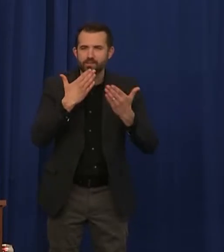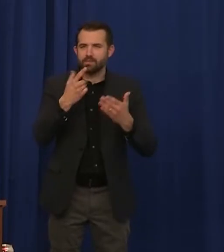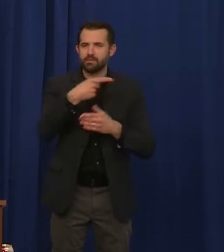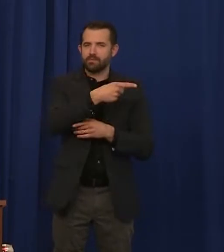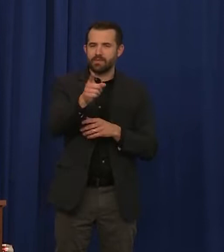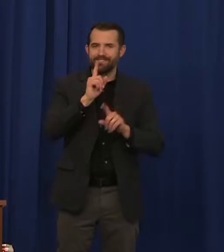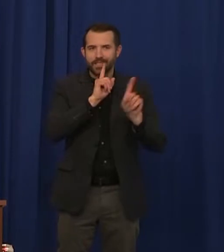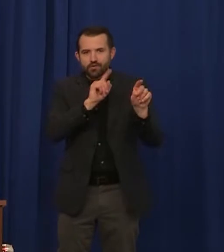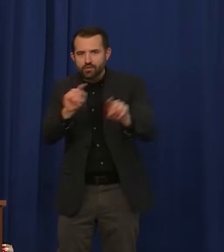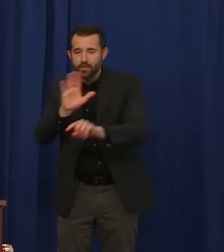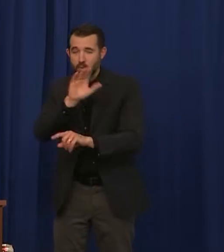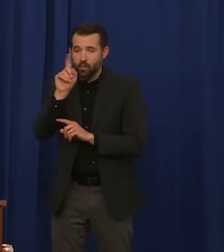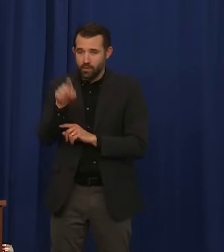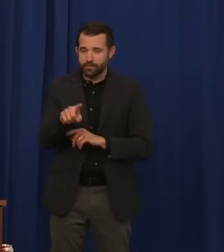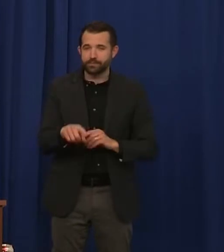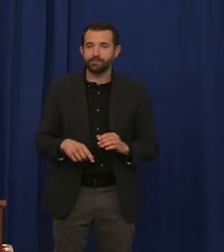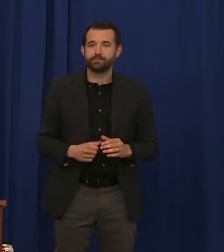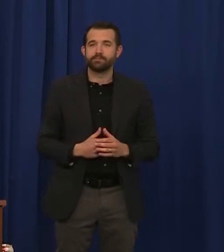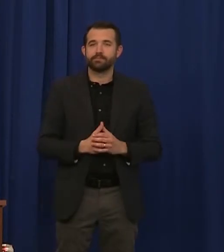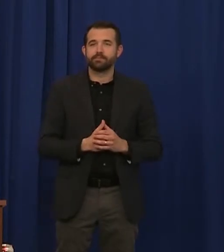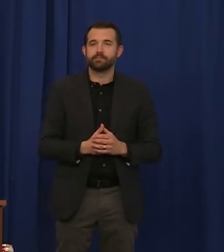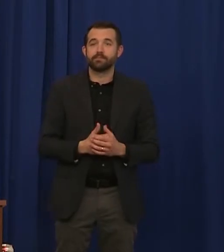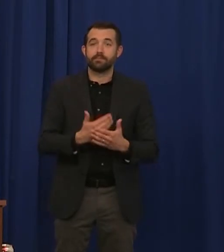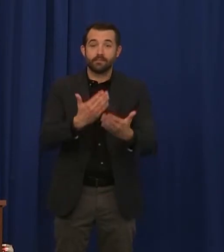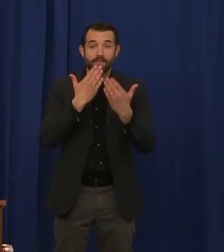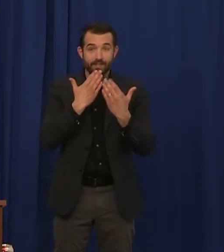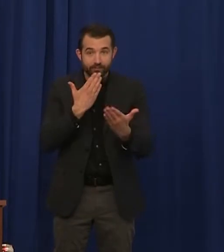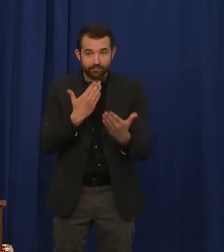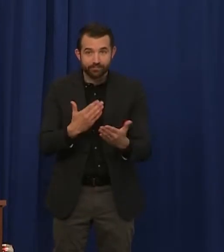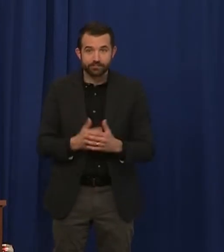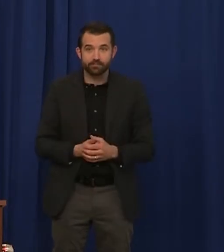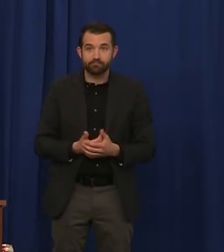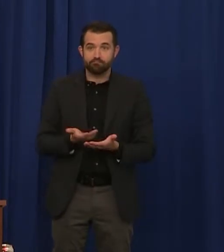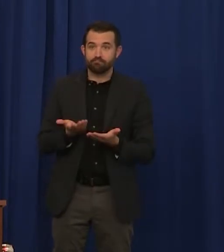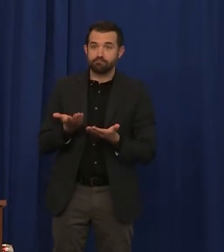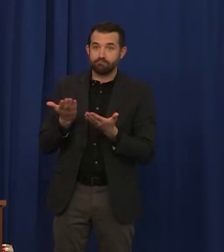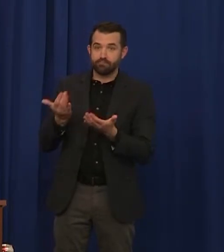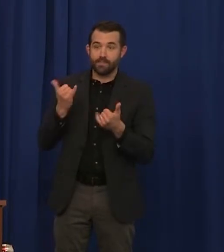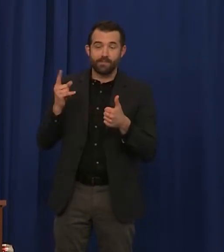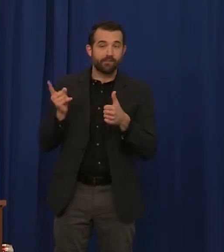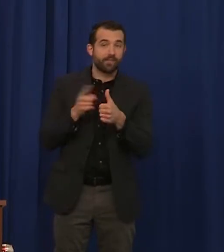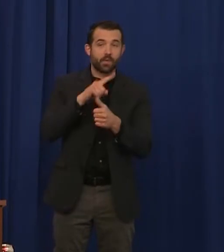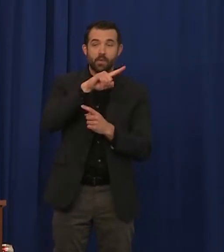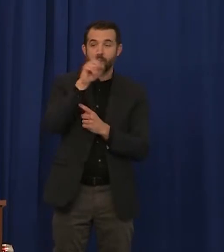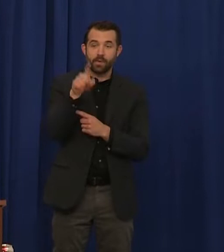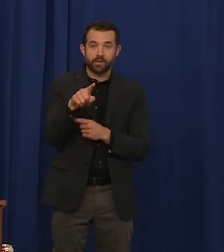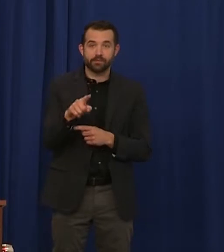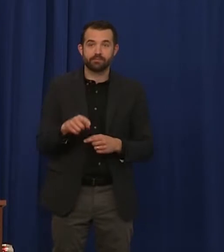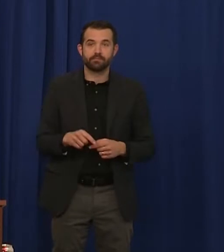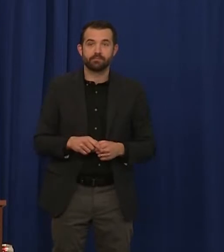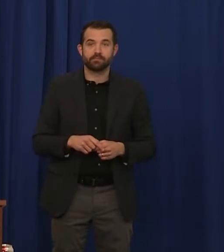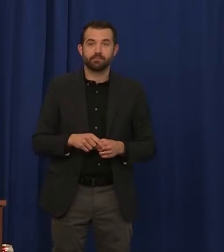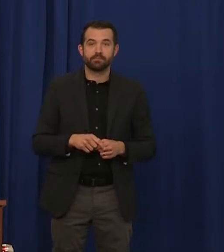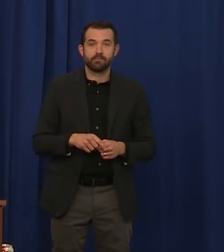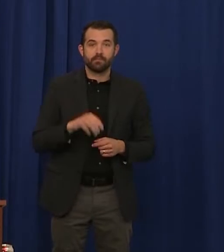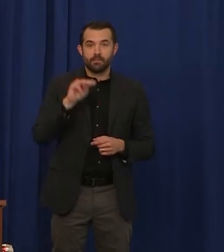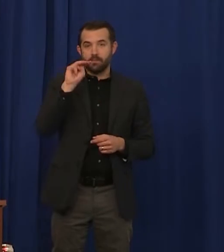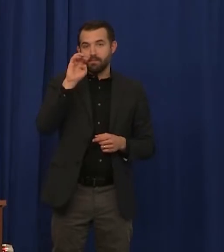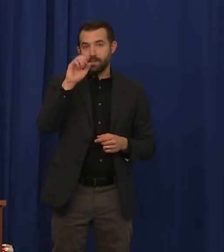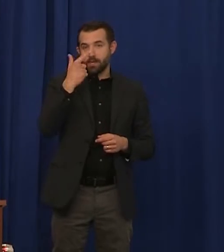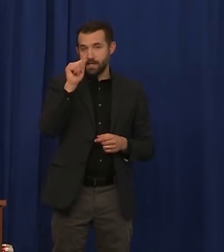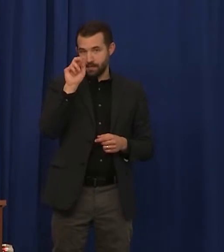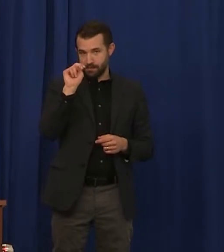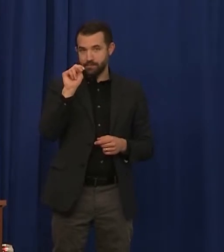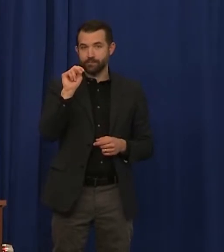you, Commissioner Fortman. We will turn now to our colleagues in the media, and today's first question goes to Megan from WMTW. Go ahead,